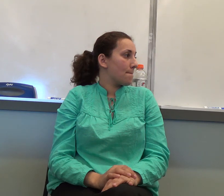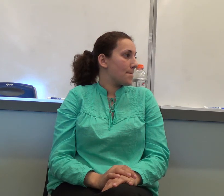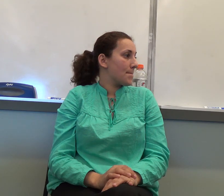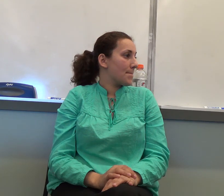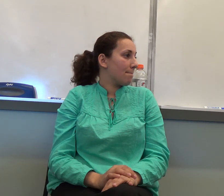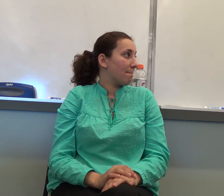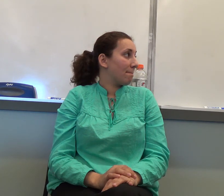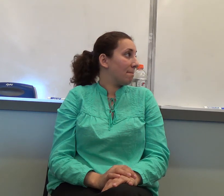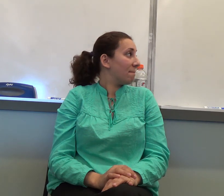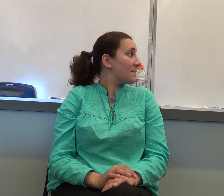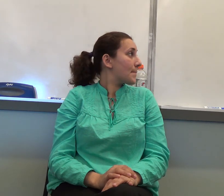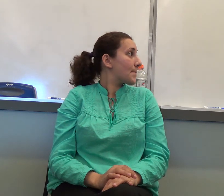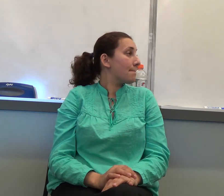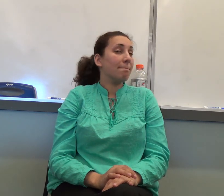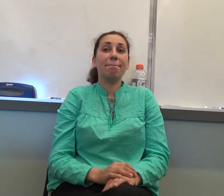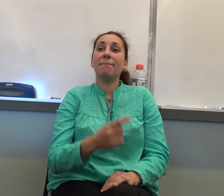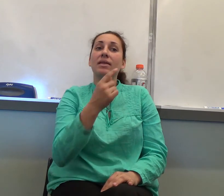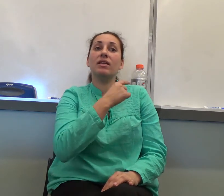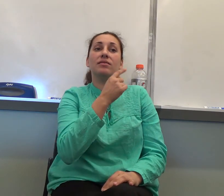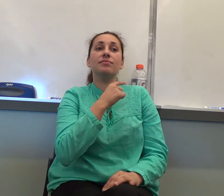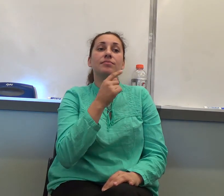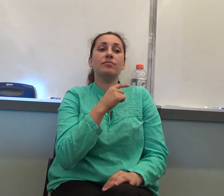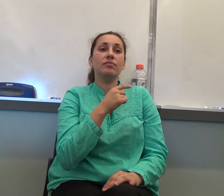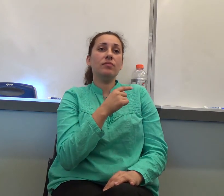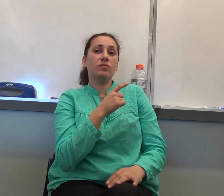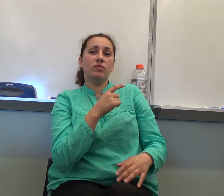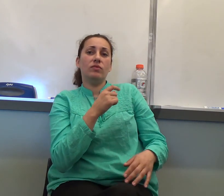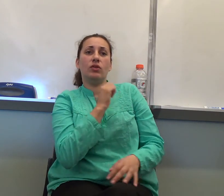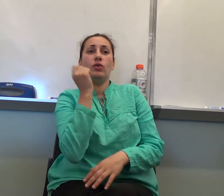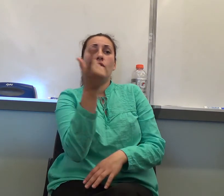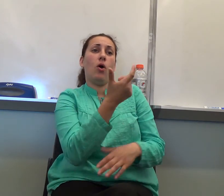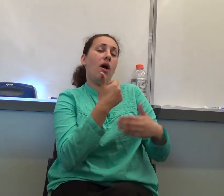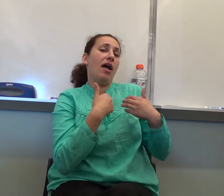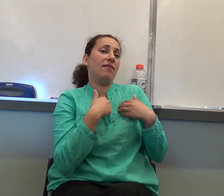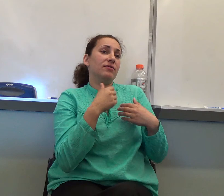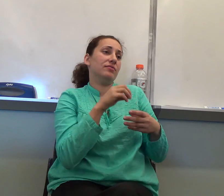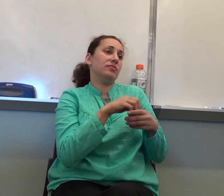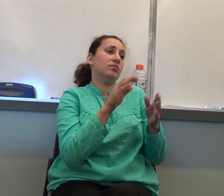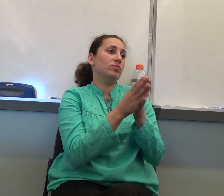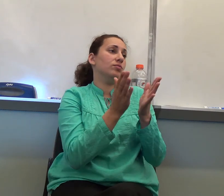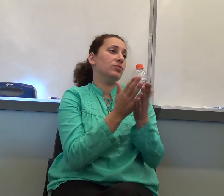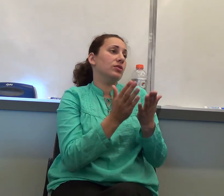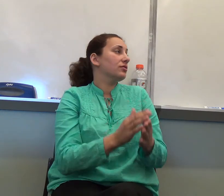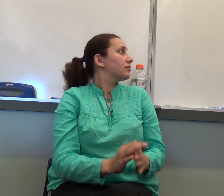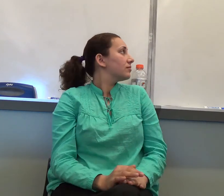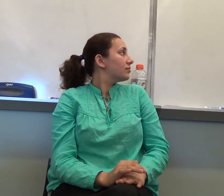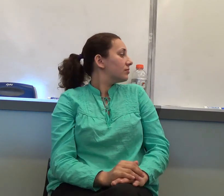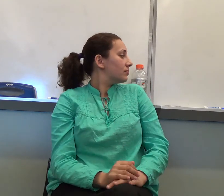This is a classic one that everyone has in their textbook. Might as well look at it.